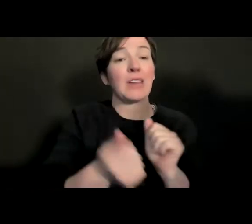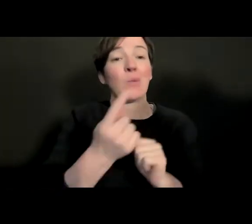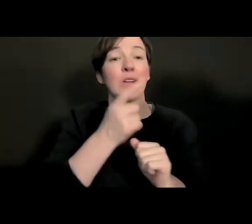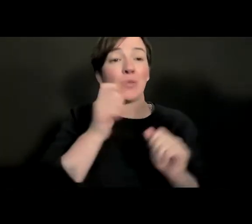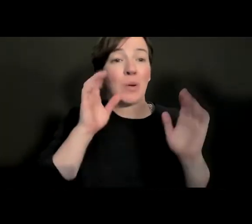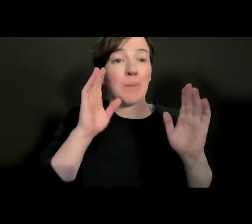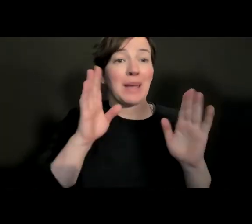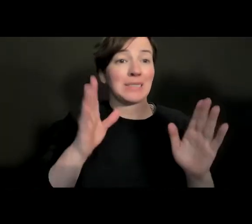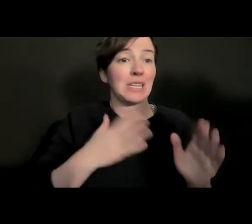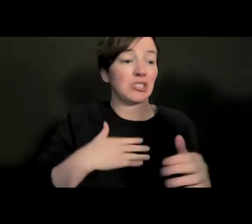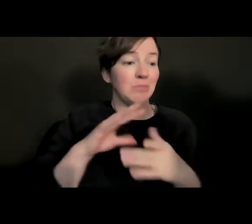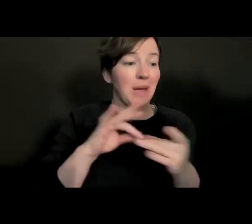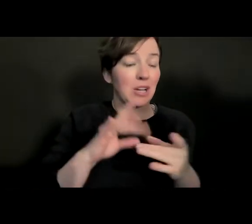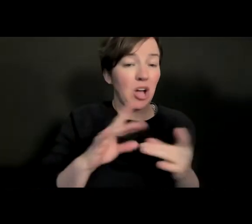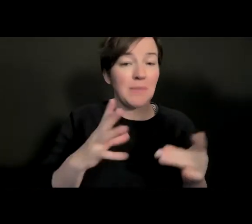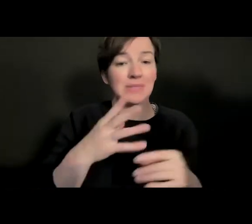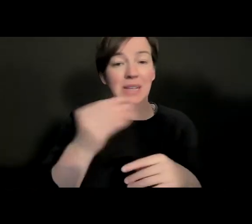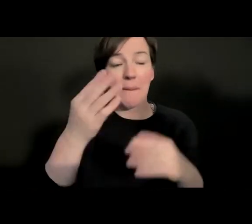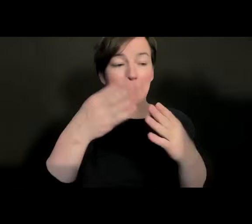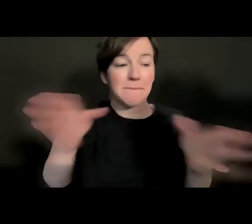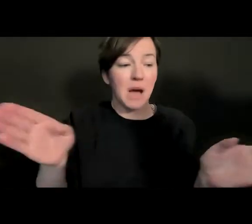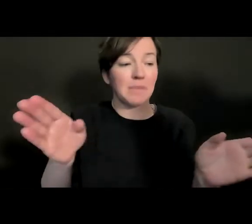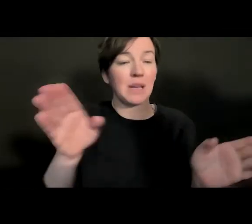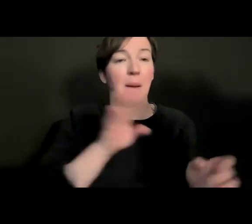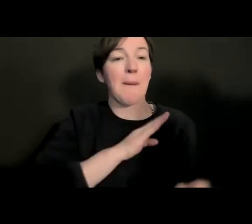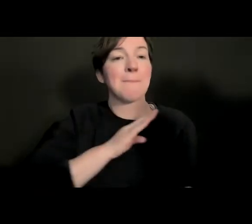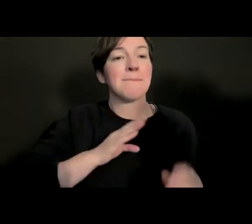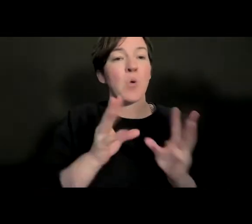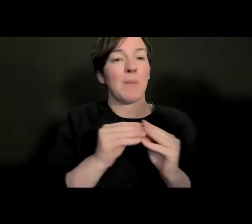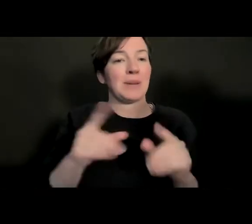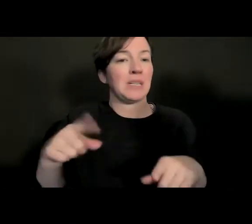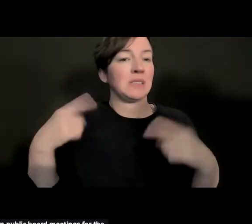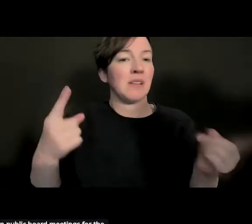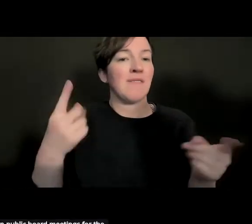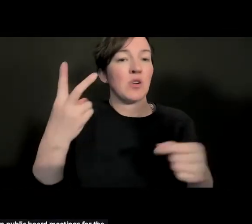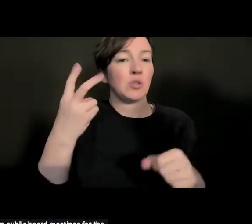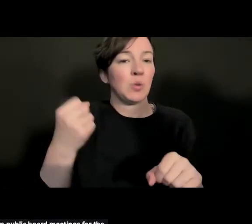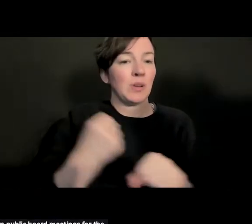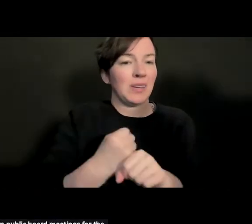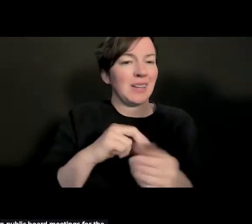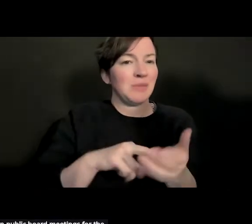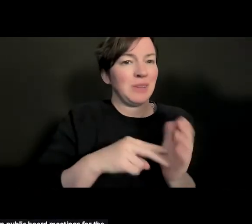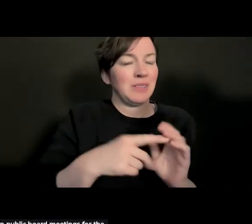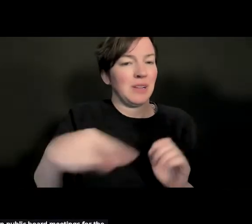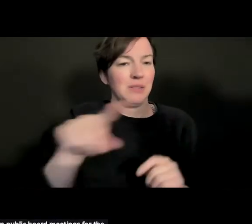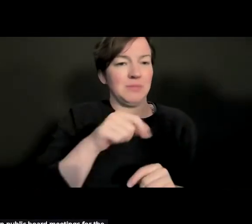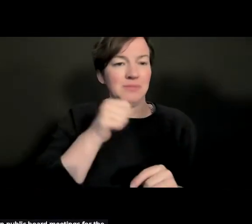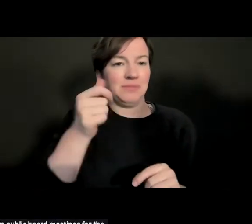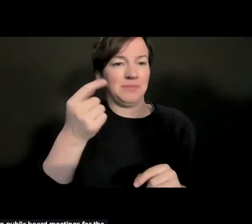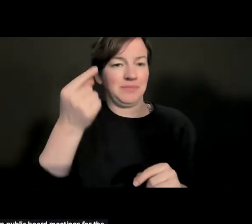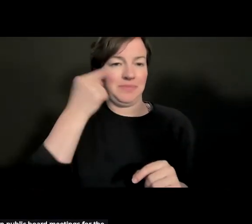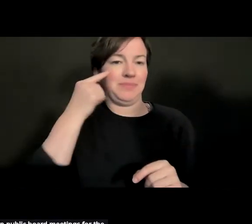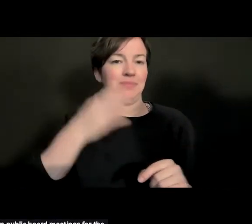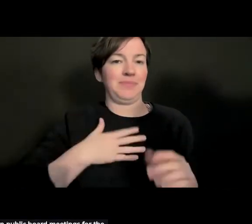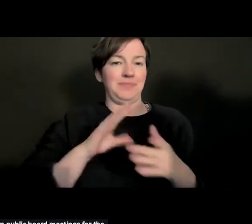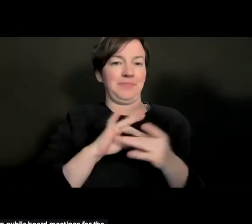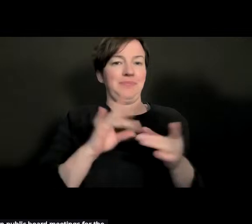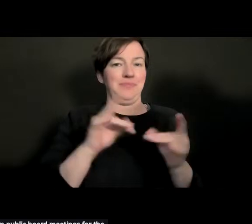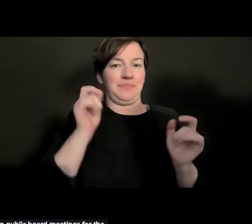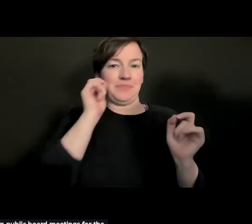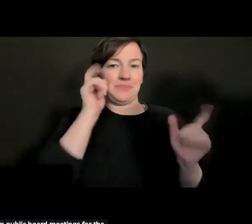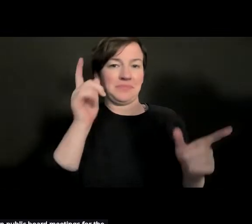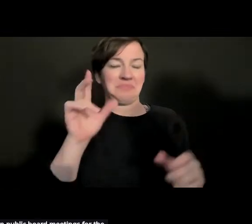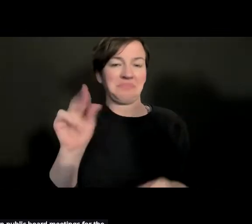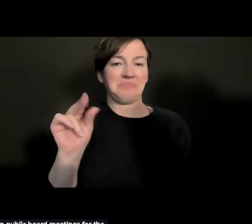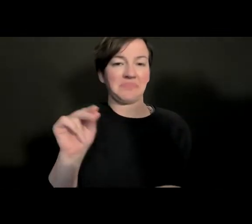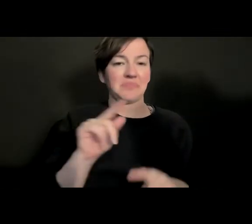attention to my comments in public board meetings for the past 2 years would not find my remarks surprising.